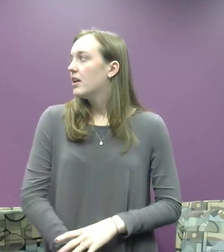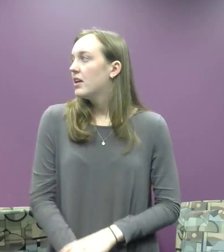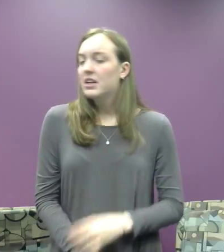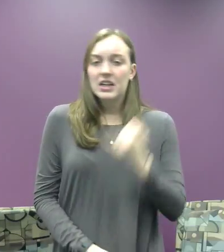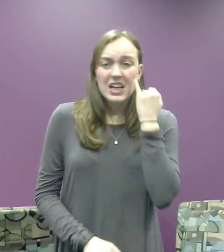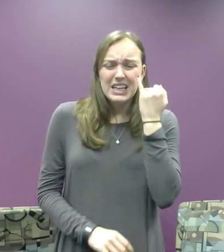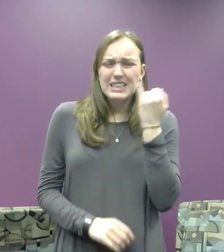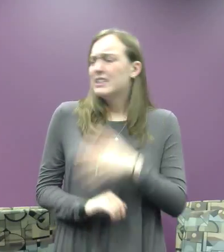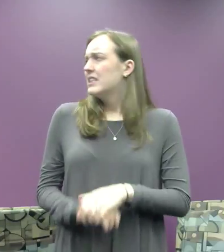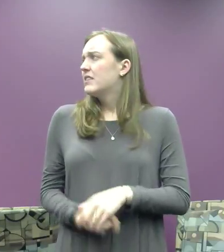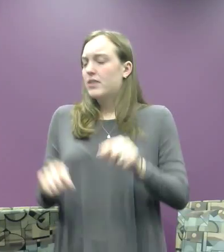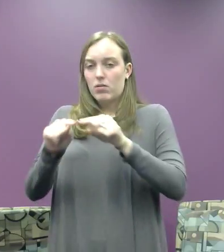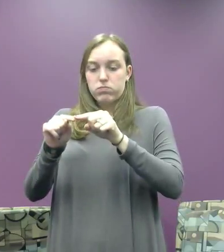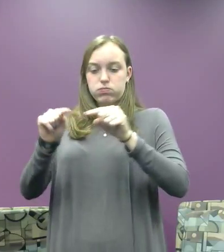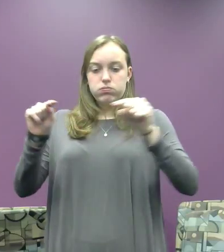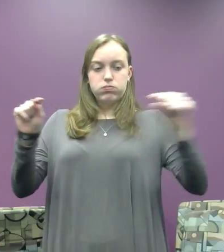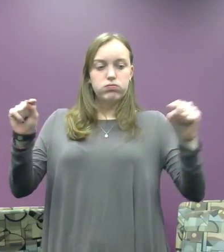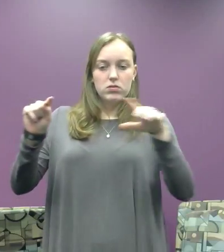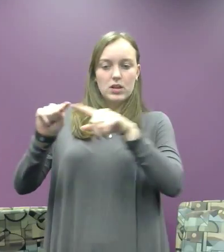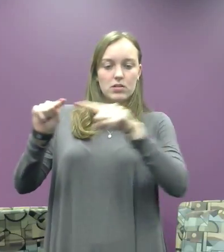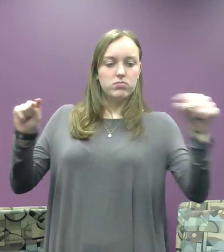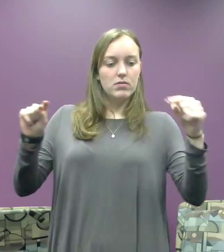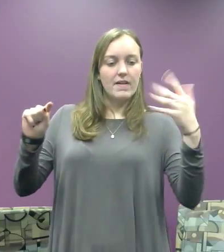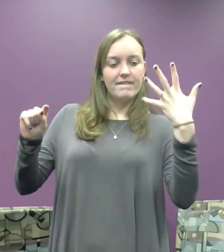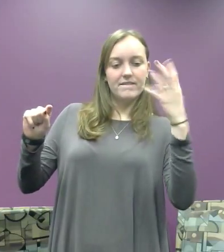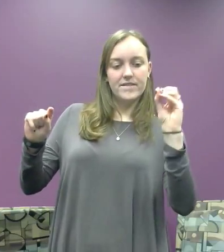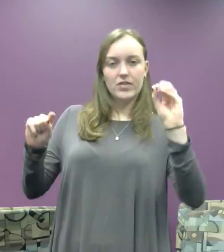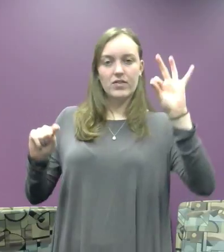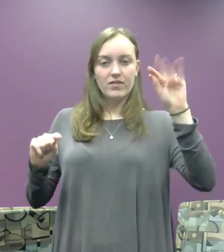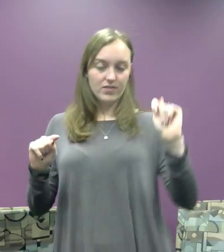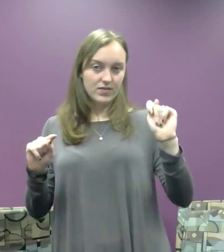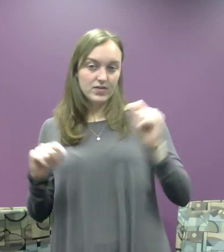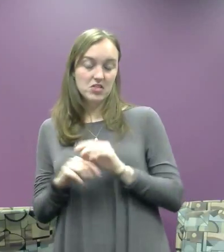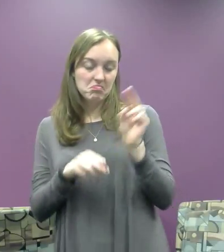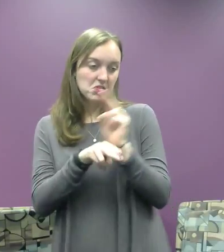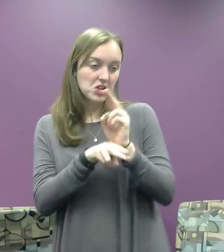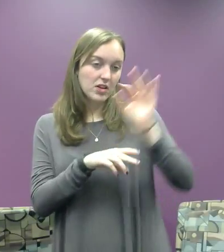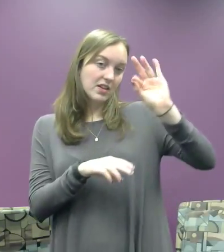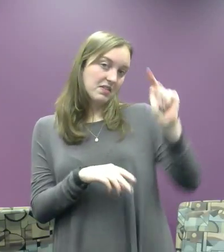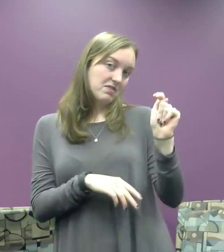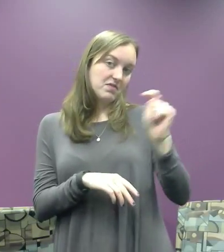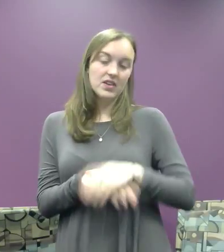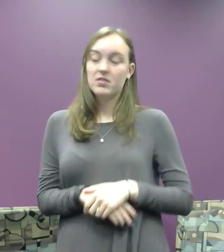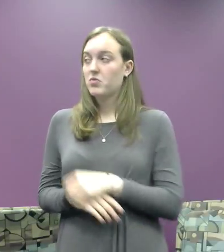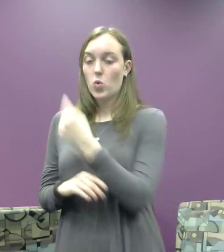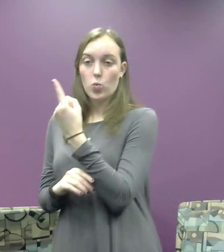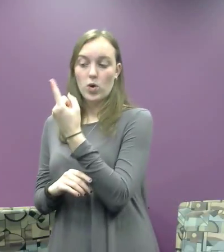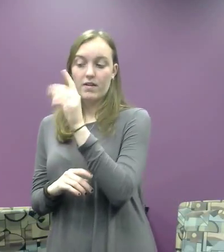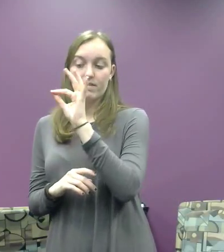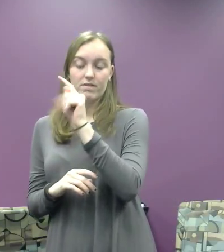it's 50 feet and we use feet as our segment, 1 foot long, then there will be 50